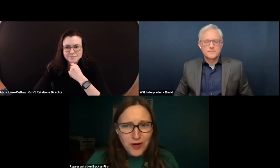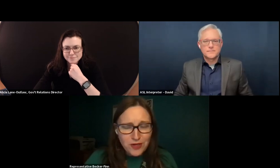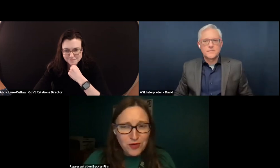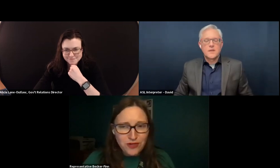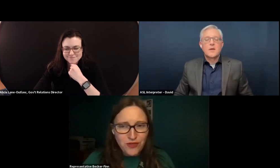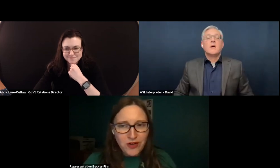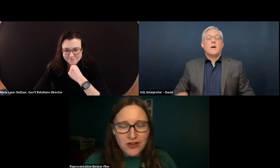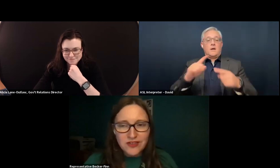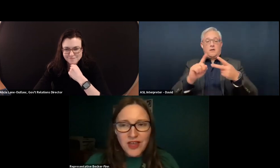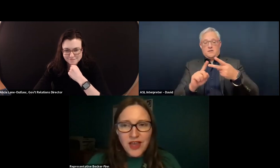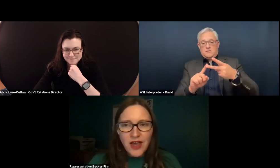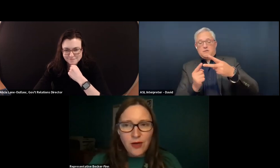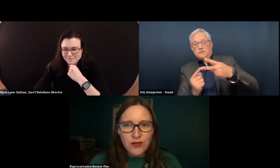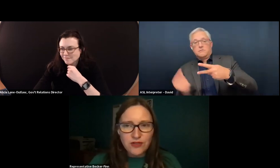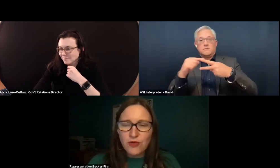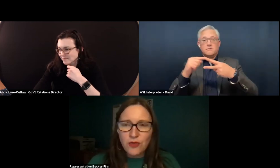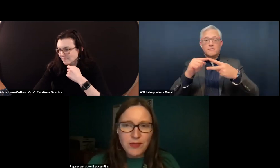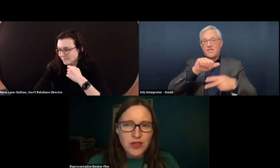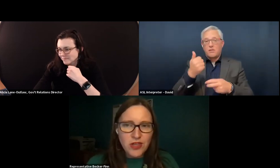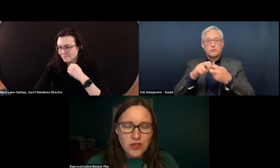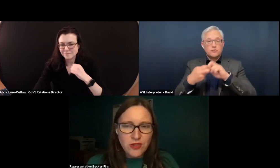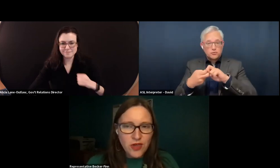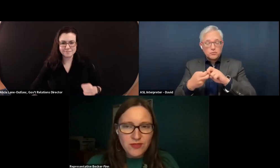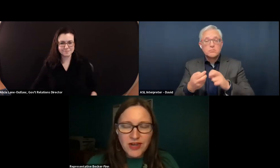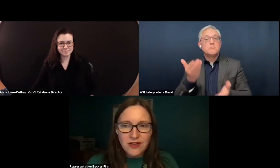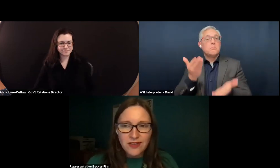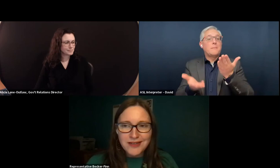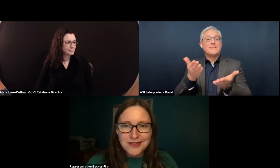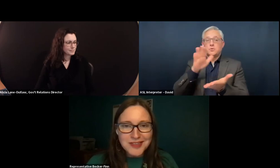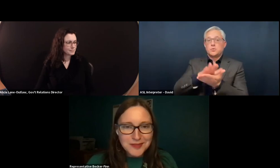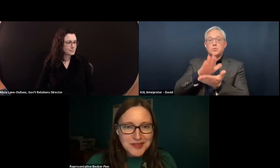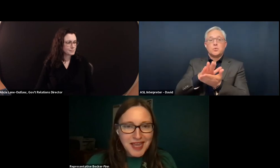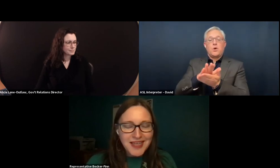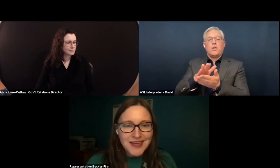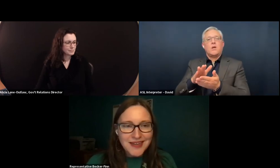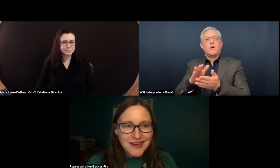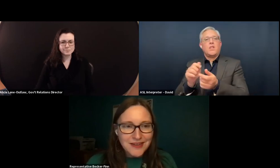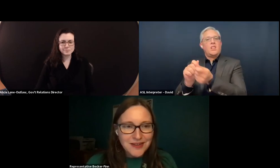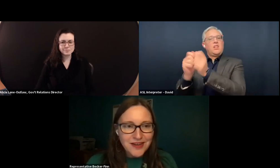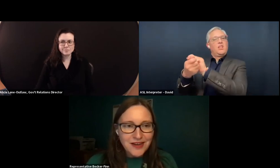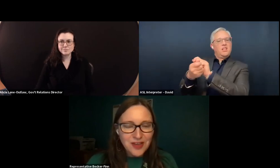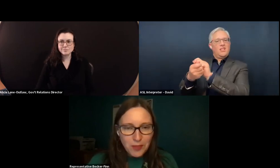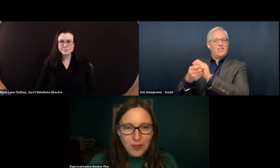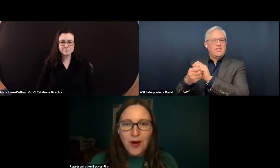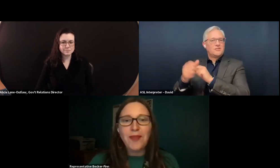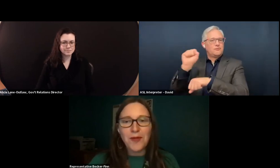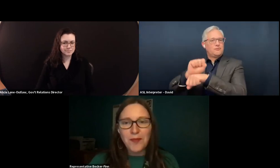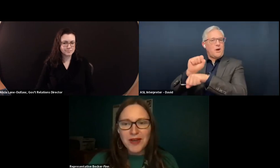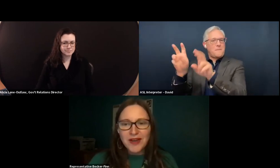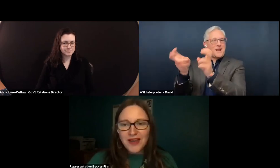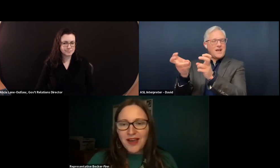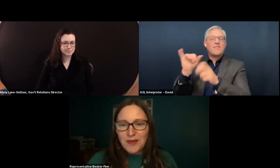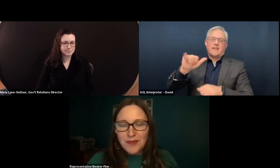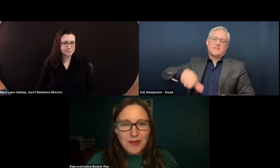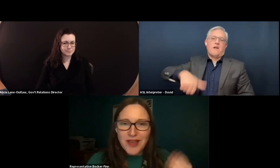the other issue, as far as how a school may be changing the job title, that seems like a separate problem,